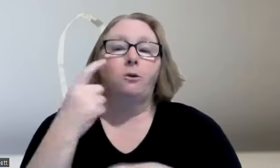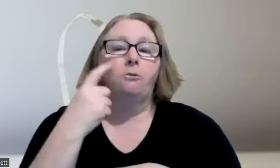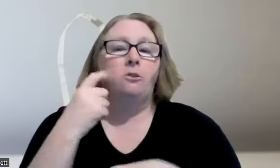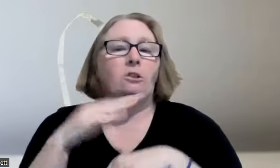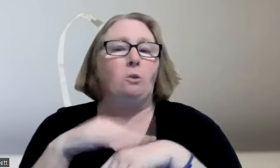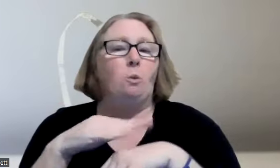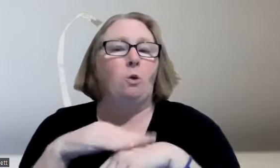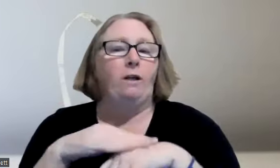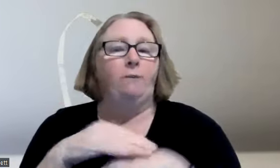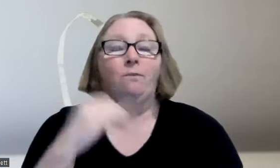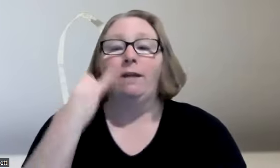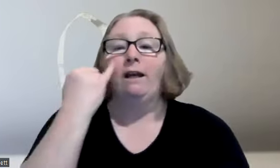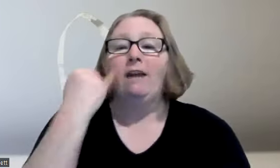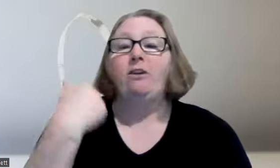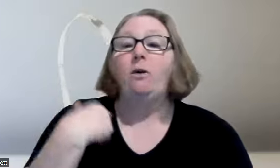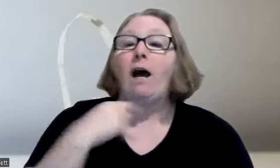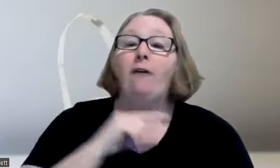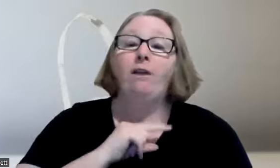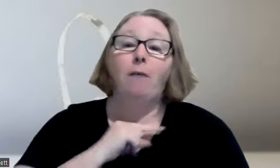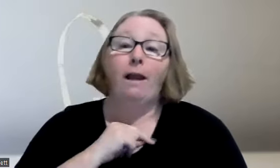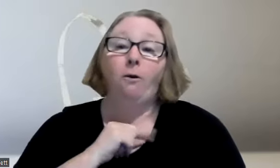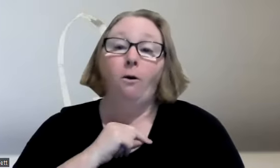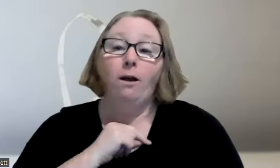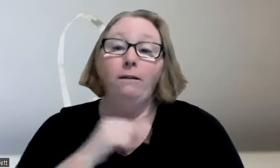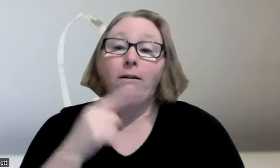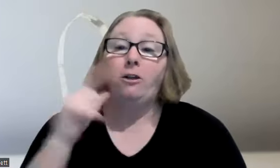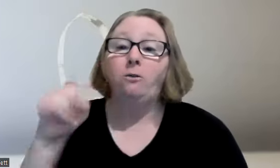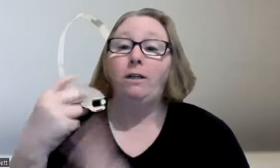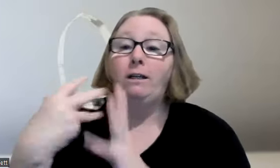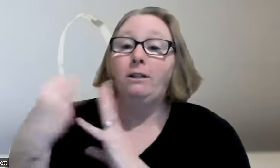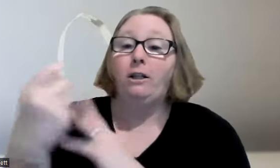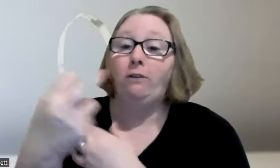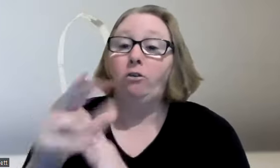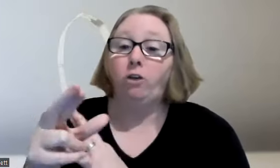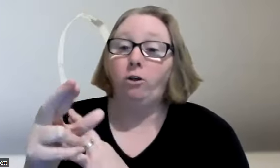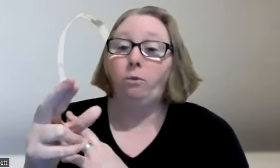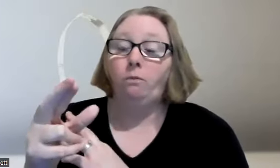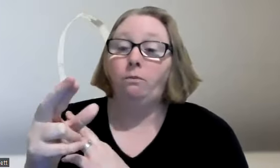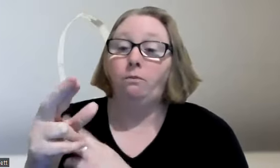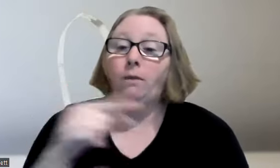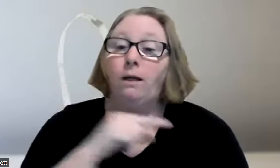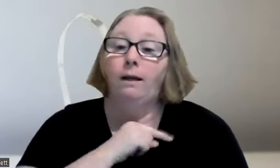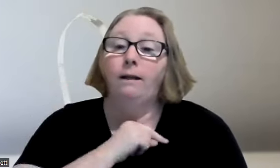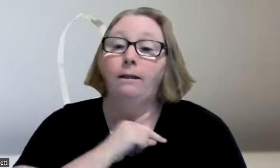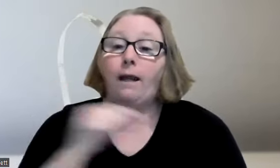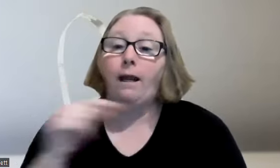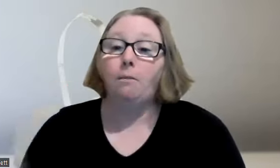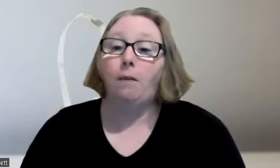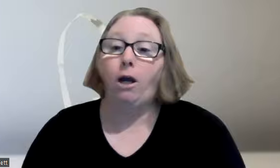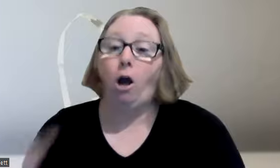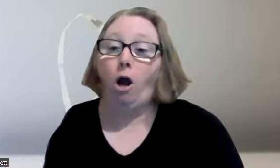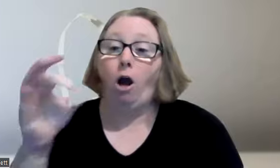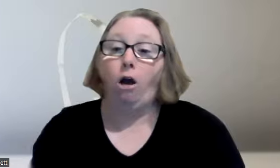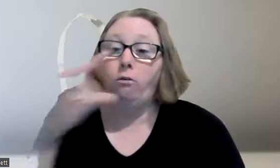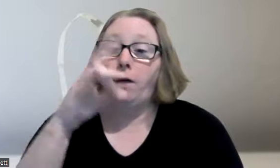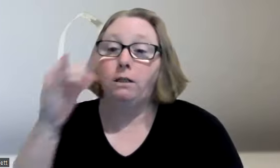Also, just a warning, if you have a mic on and you need to leave the room, take the mic off, because